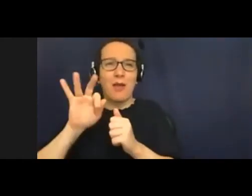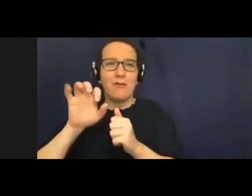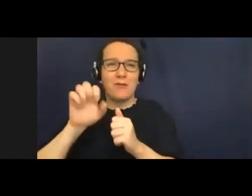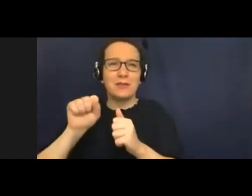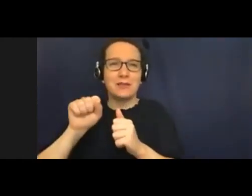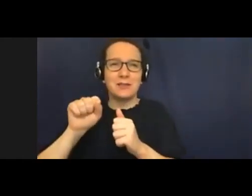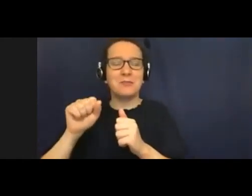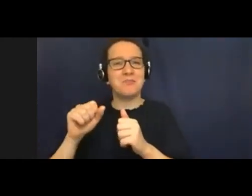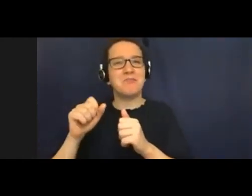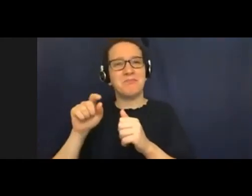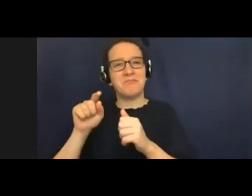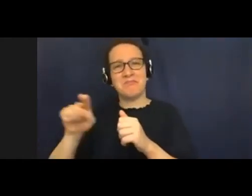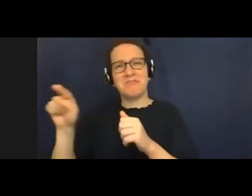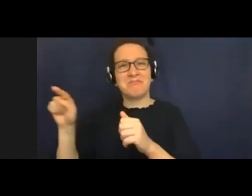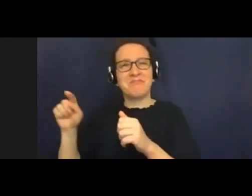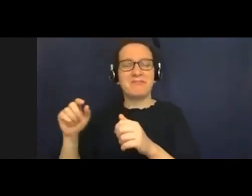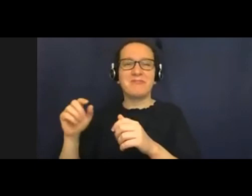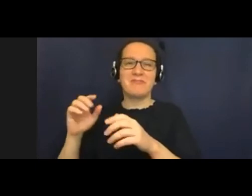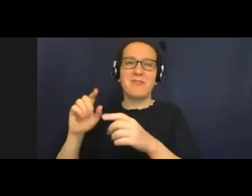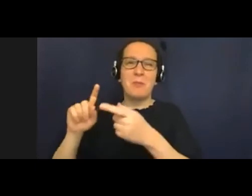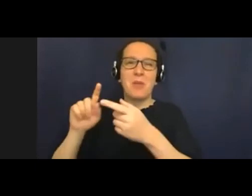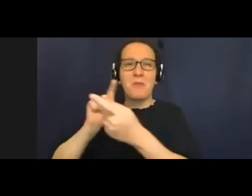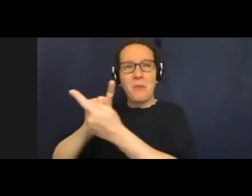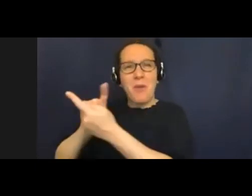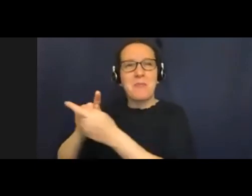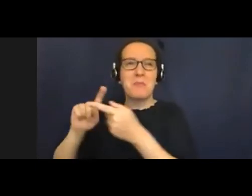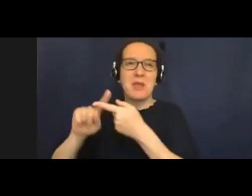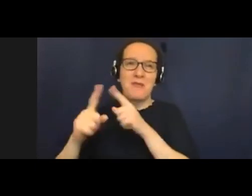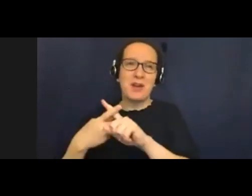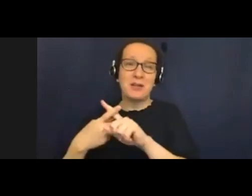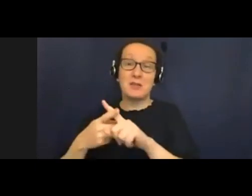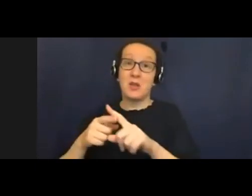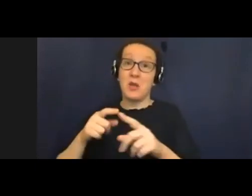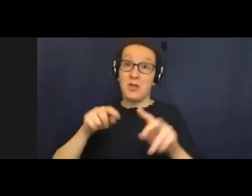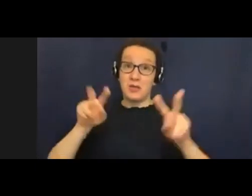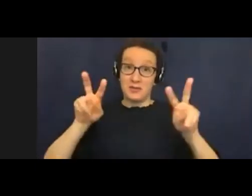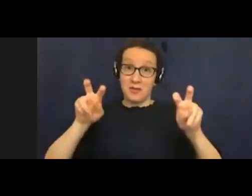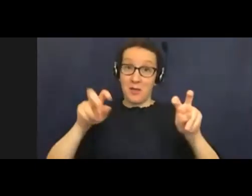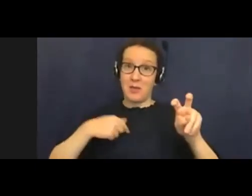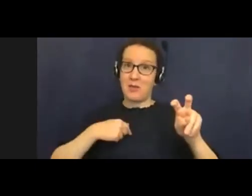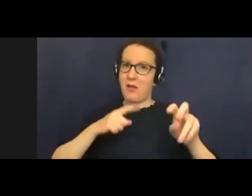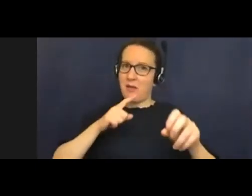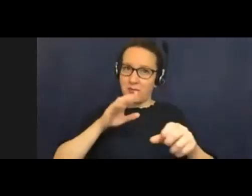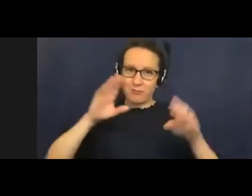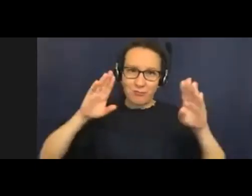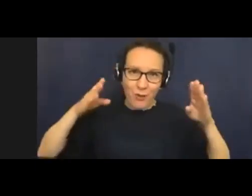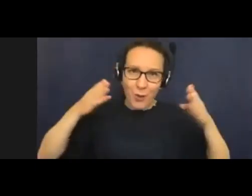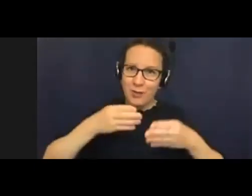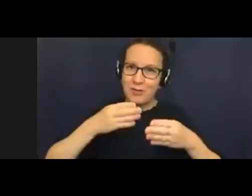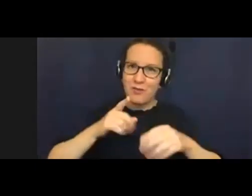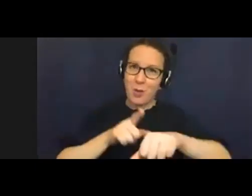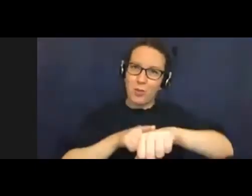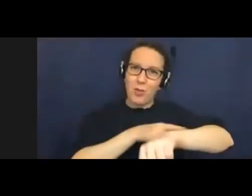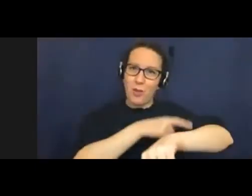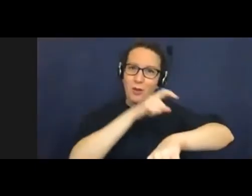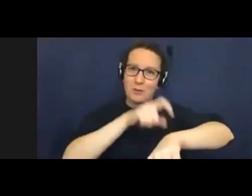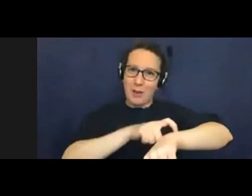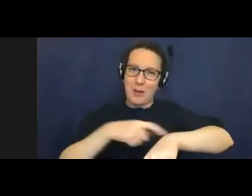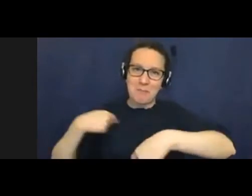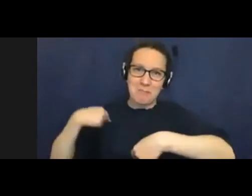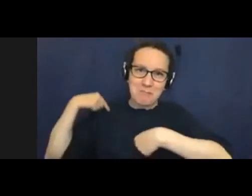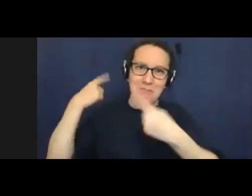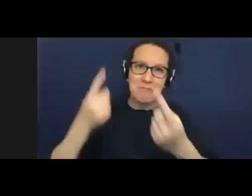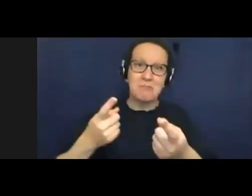which I'm particularly dedicated since for a long time. I will not go into